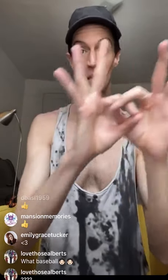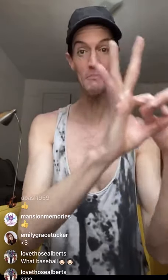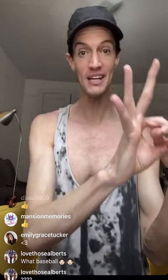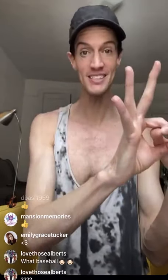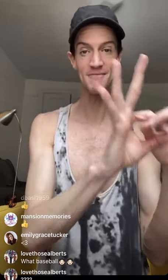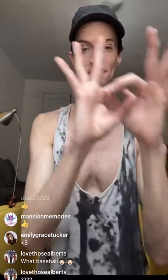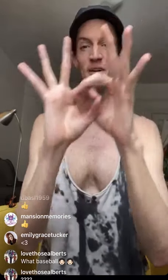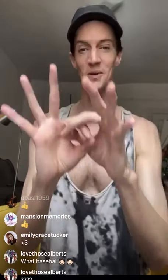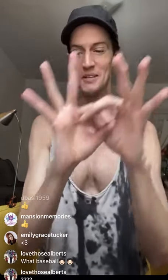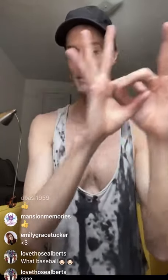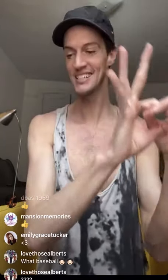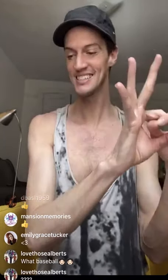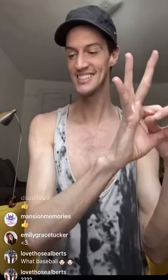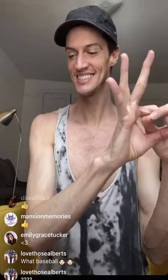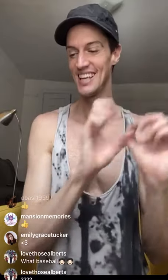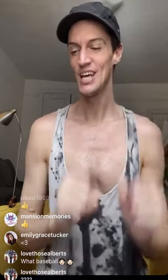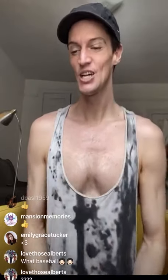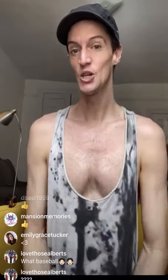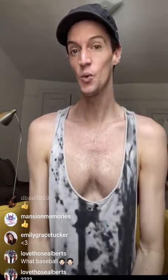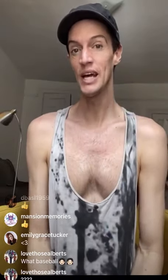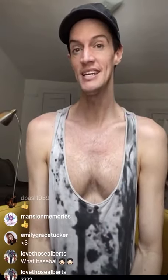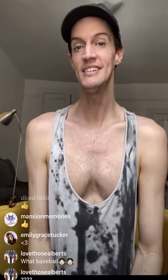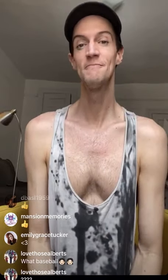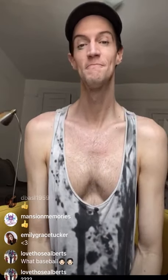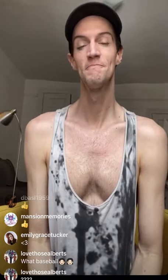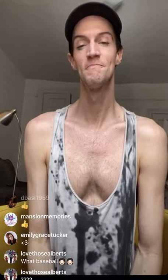Olympics, Olympics. To win.